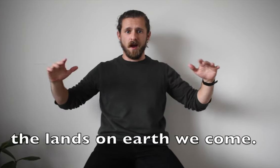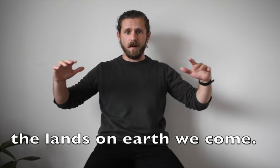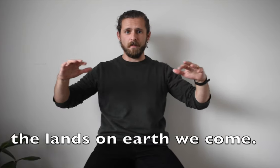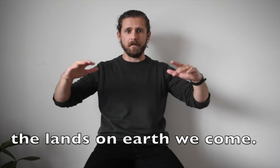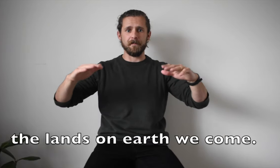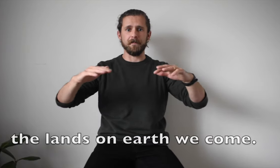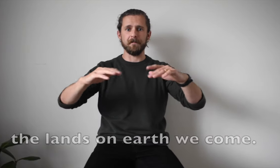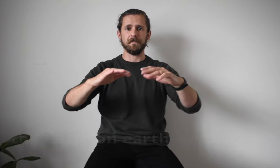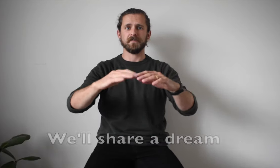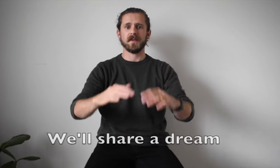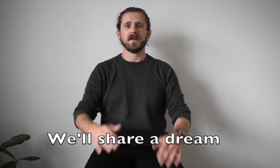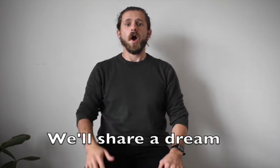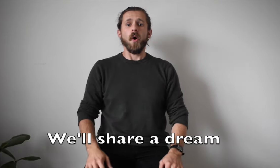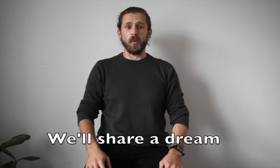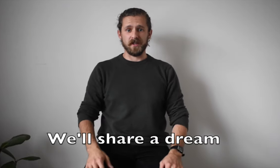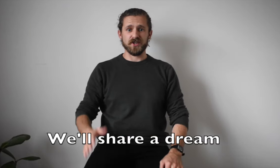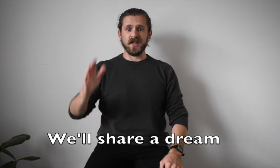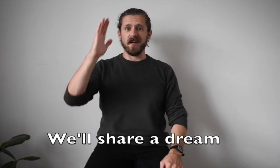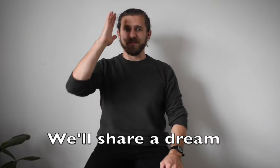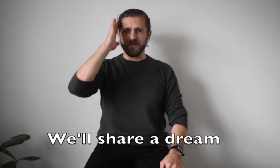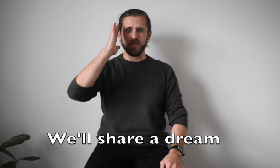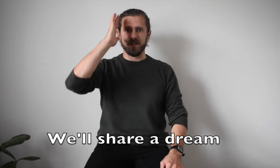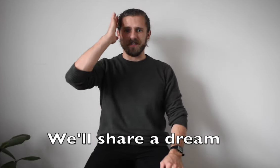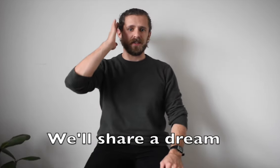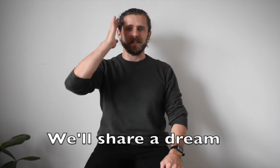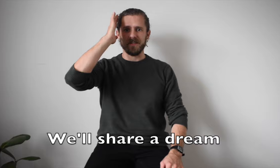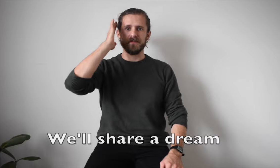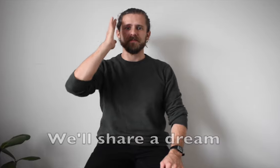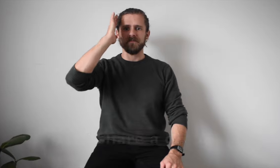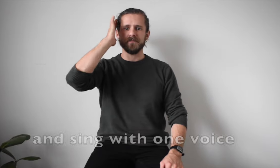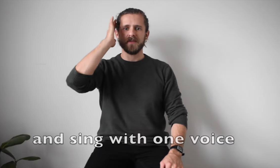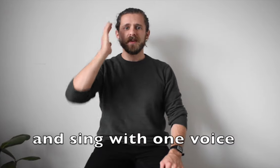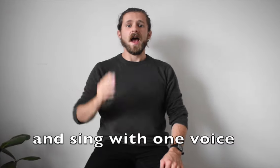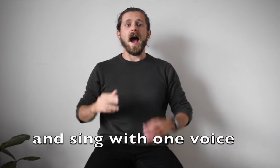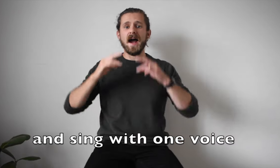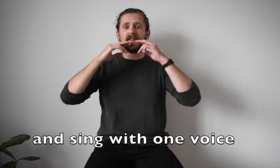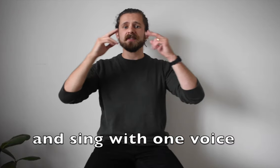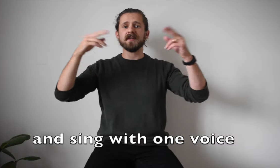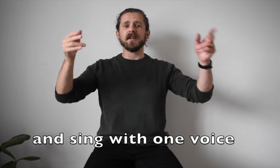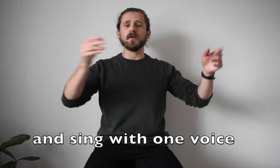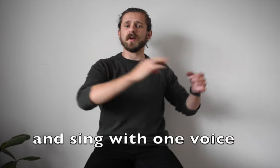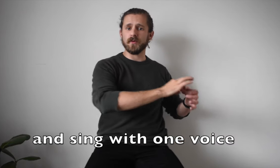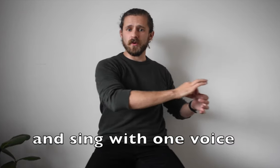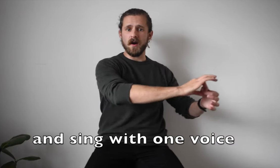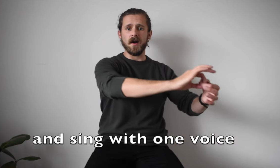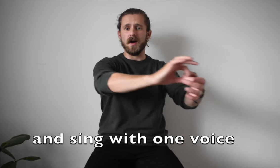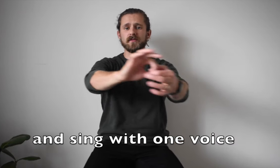Come We'll Share A Dream And Sing With One